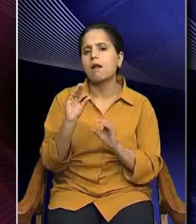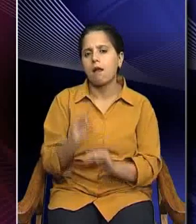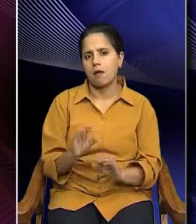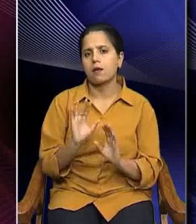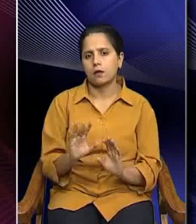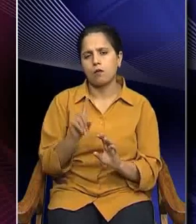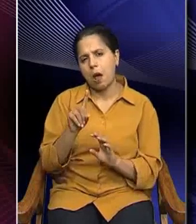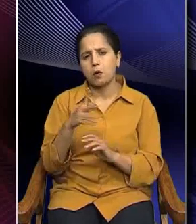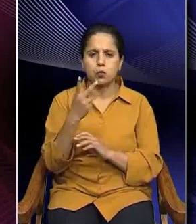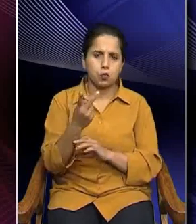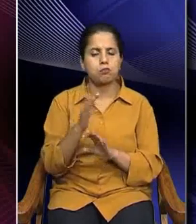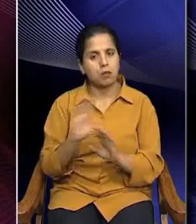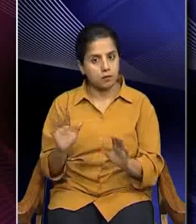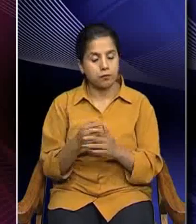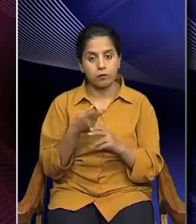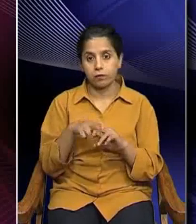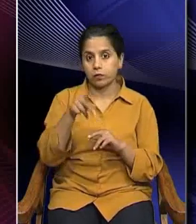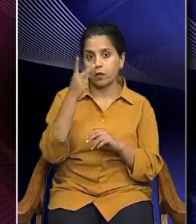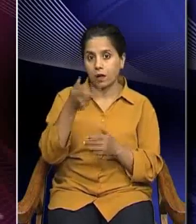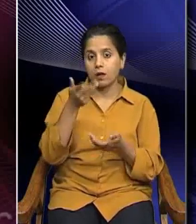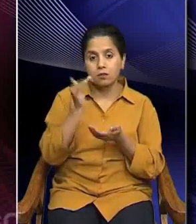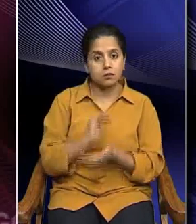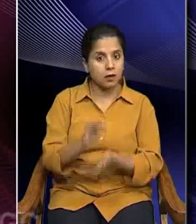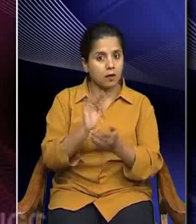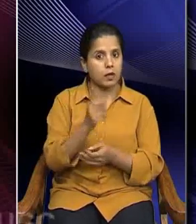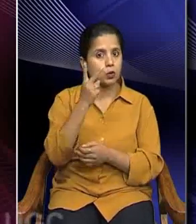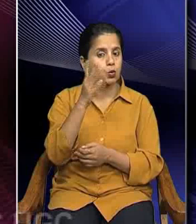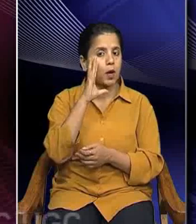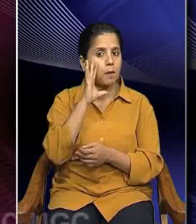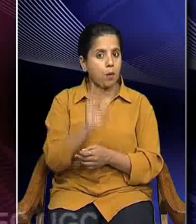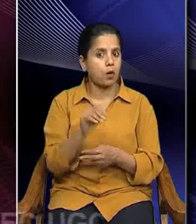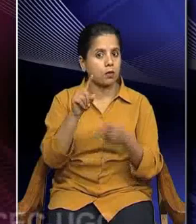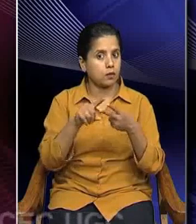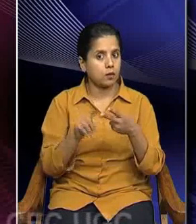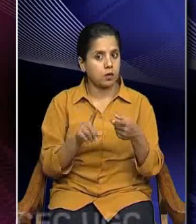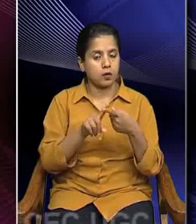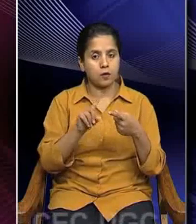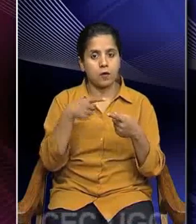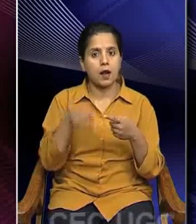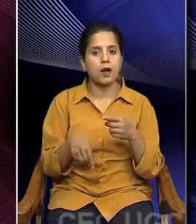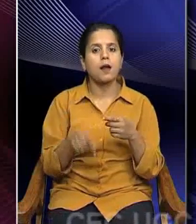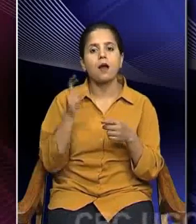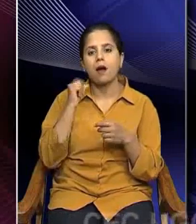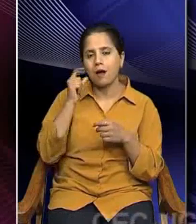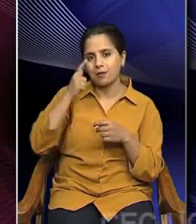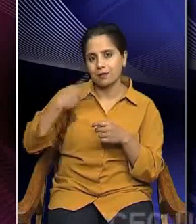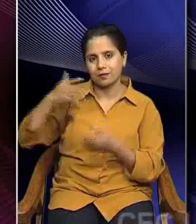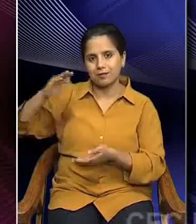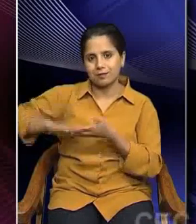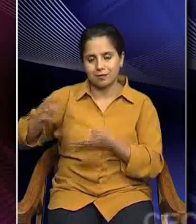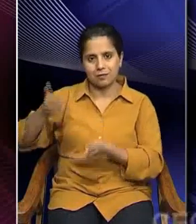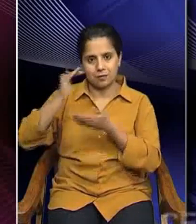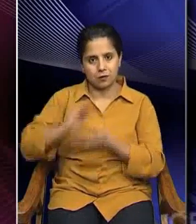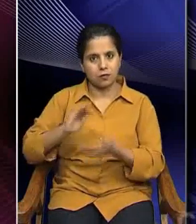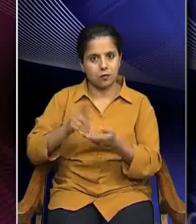at fertility, fertility is an outcome of two important components. One is of course the biological component, and the other one is